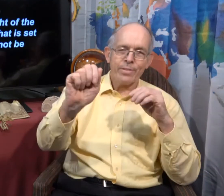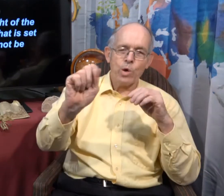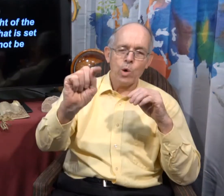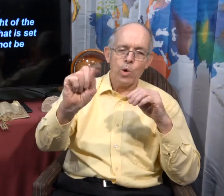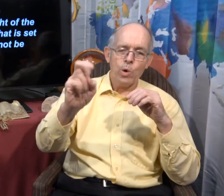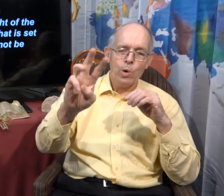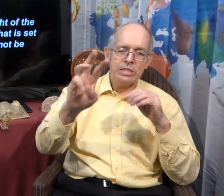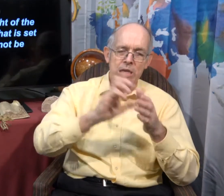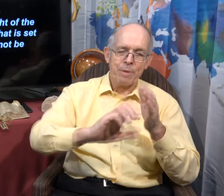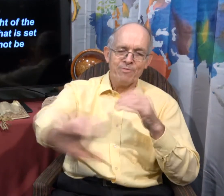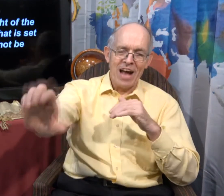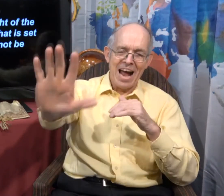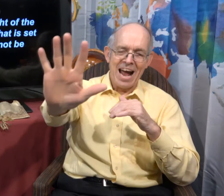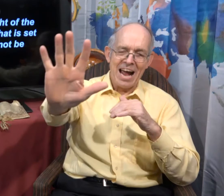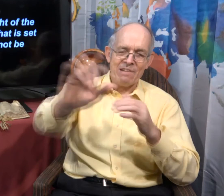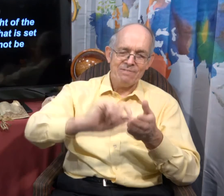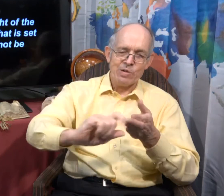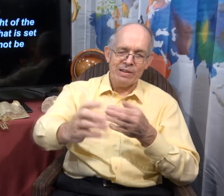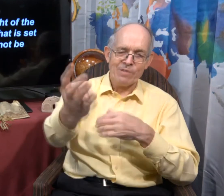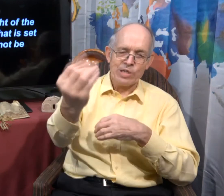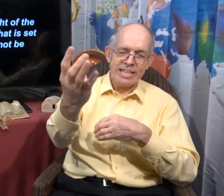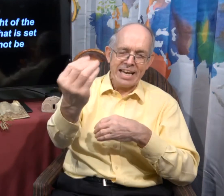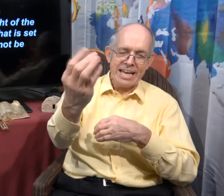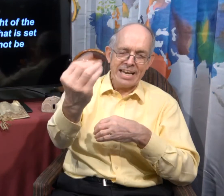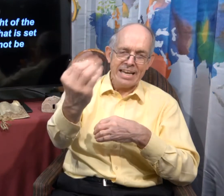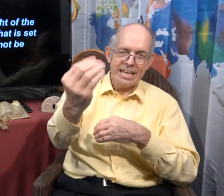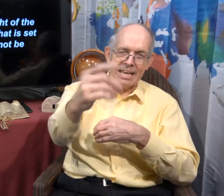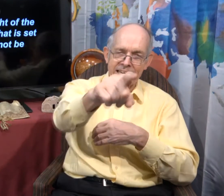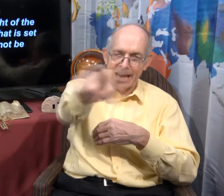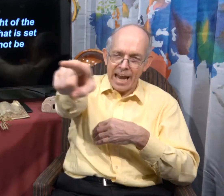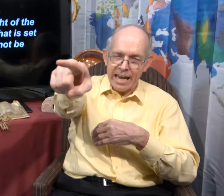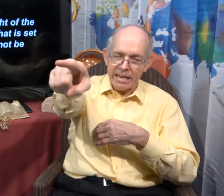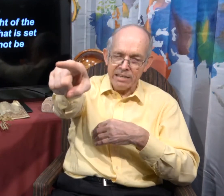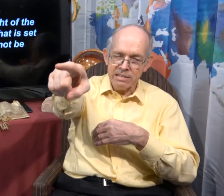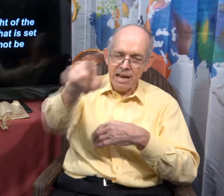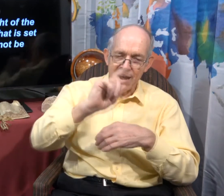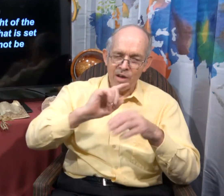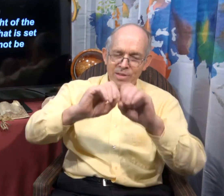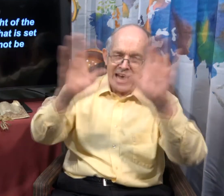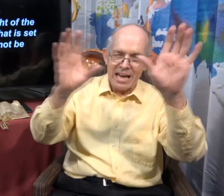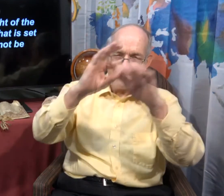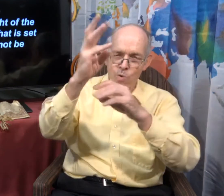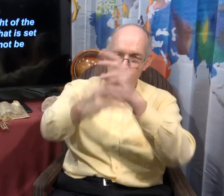Matthew chapter 5, verse 15. Ye are the light of the